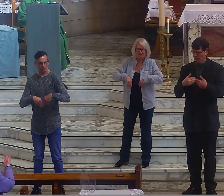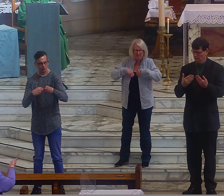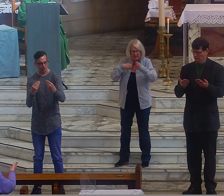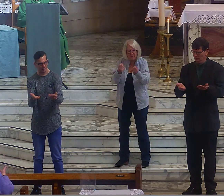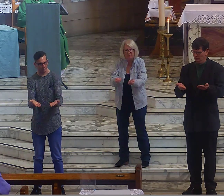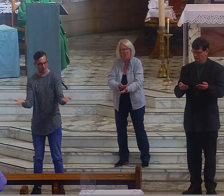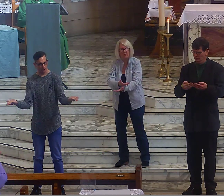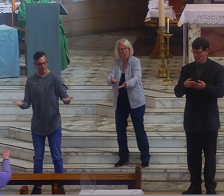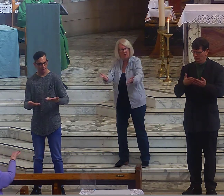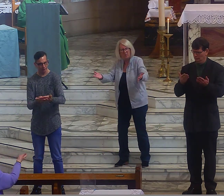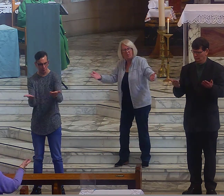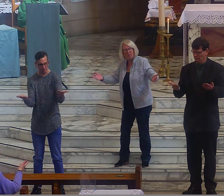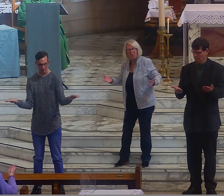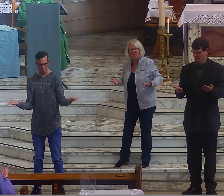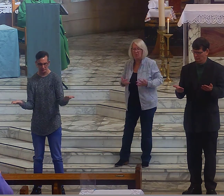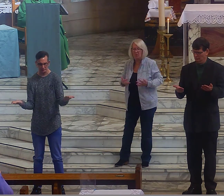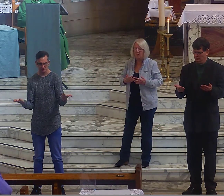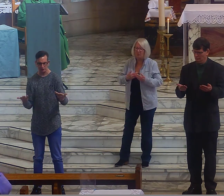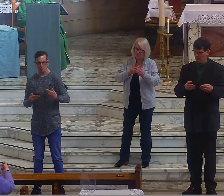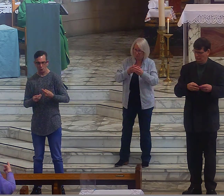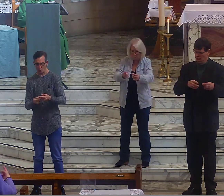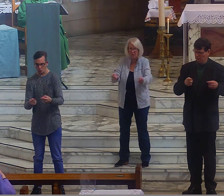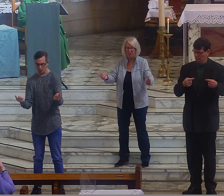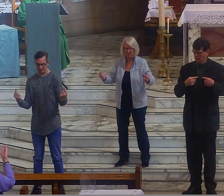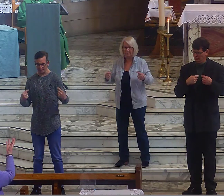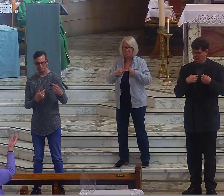to all that we